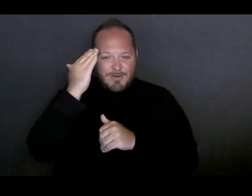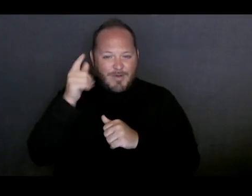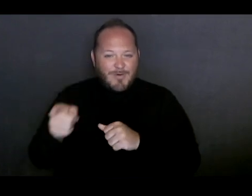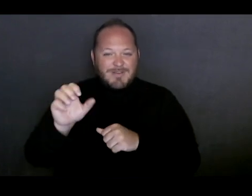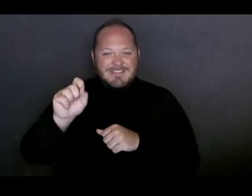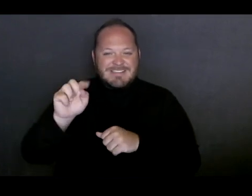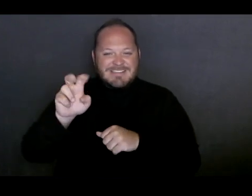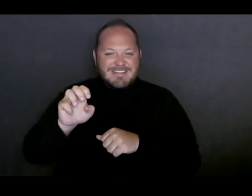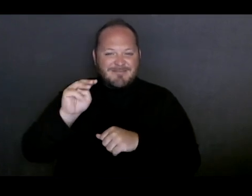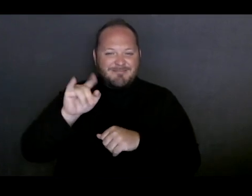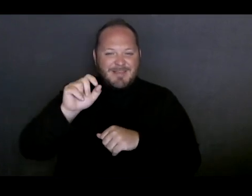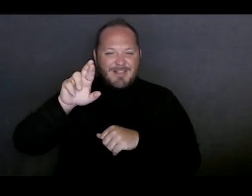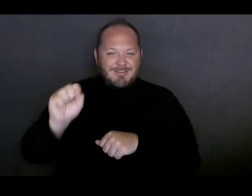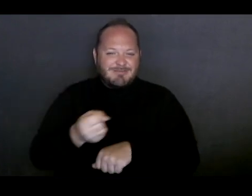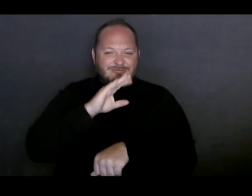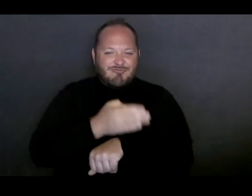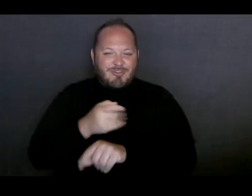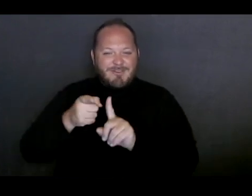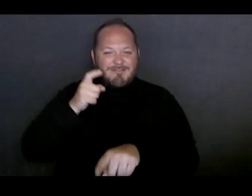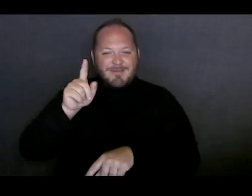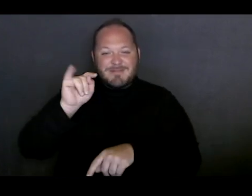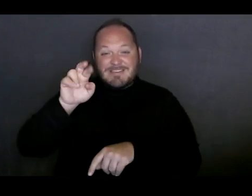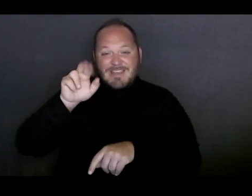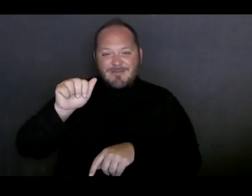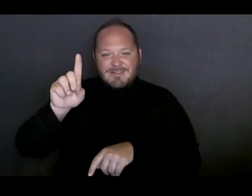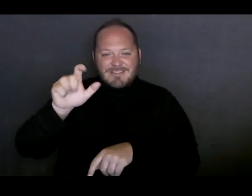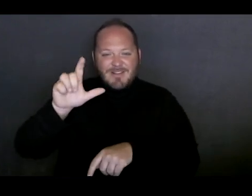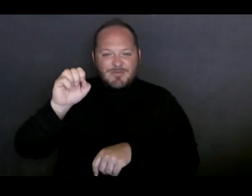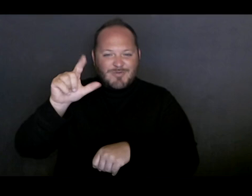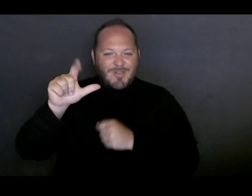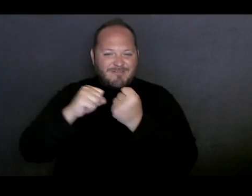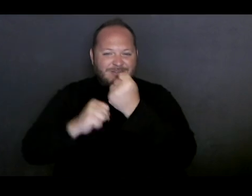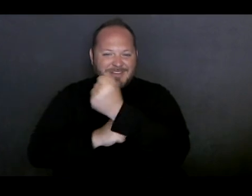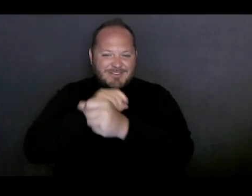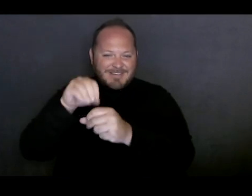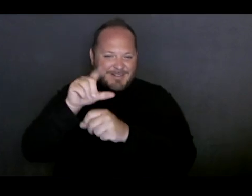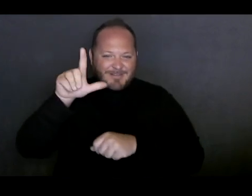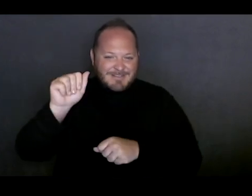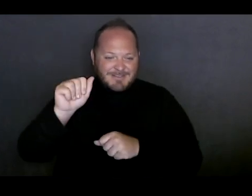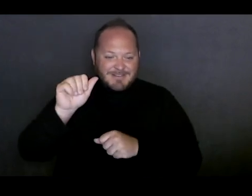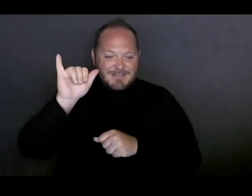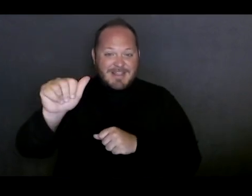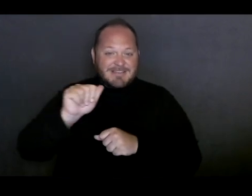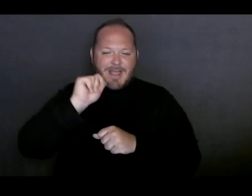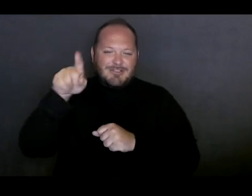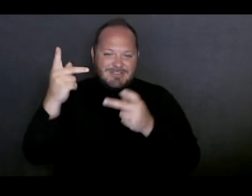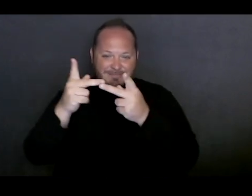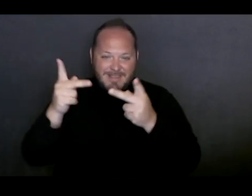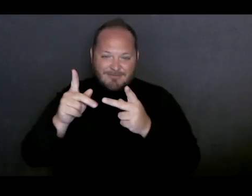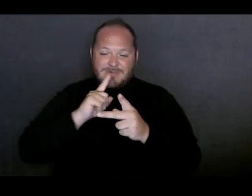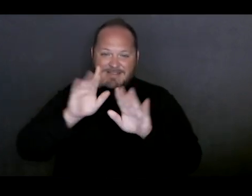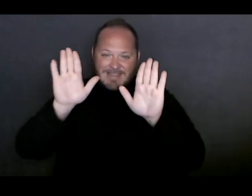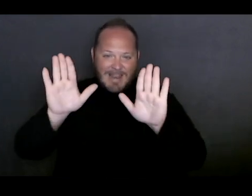Miller's daughter of the Tierra del Sol Foundation in Los Angeles, which is not a place, but rather a dynamic organization